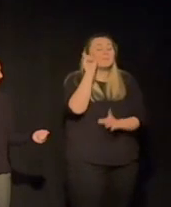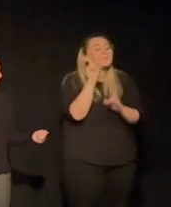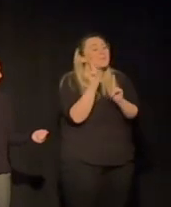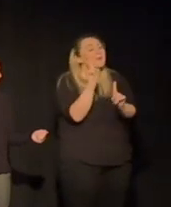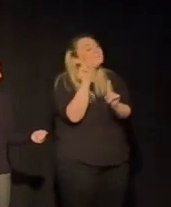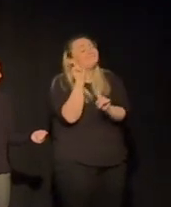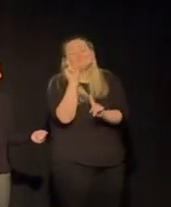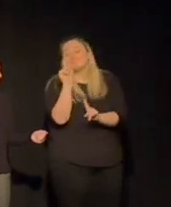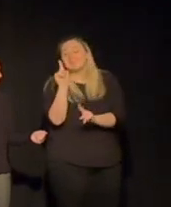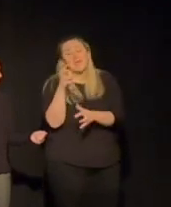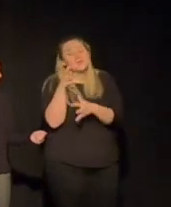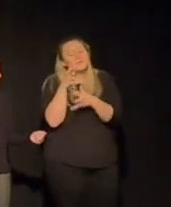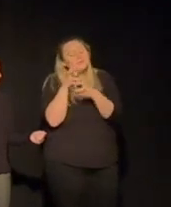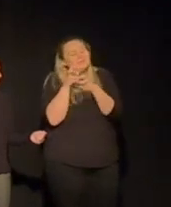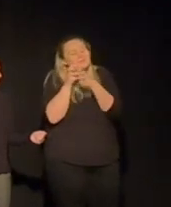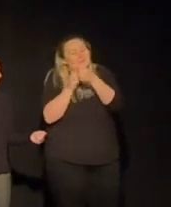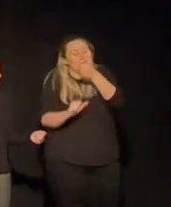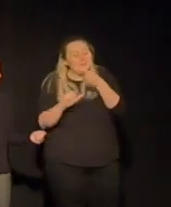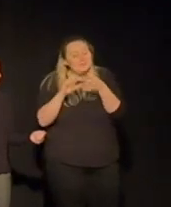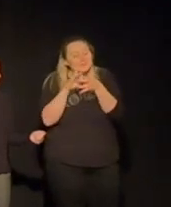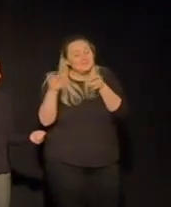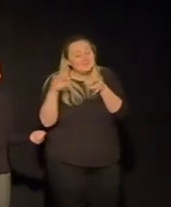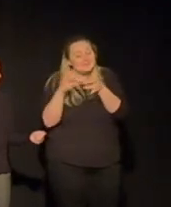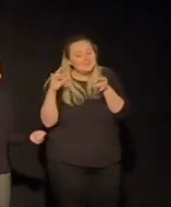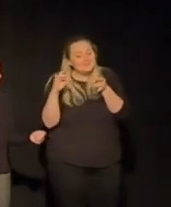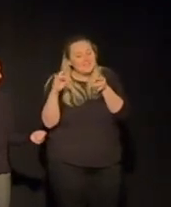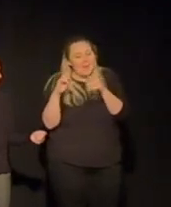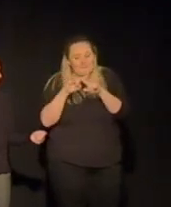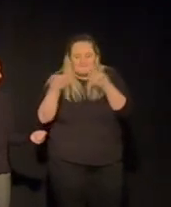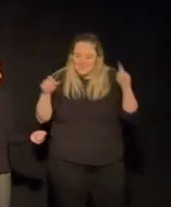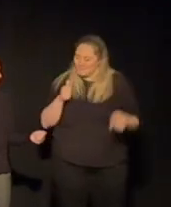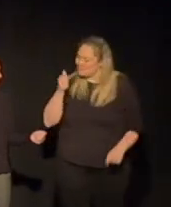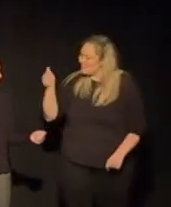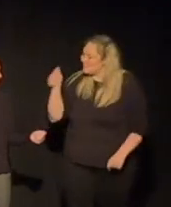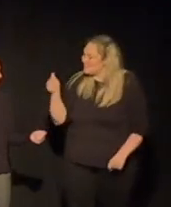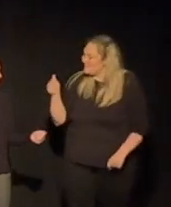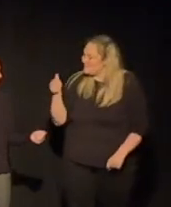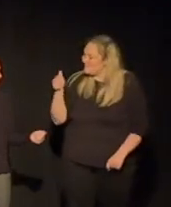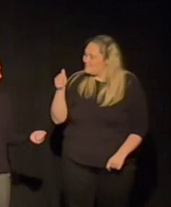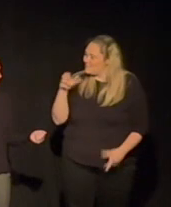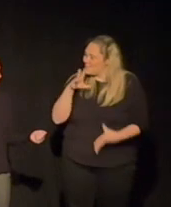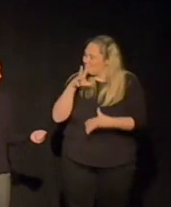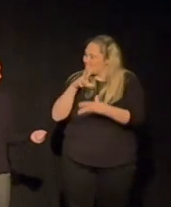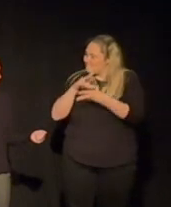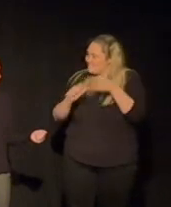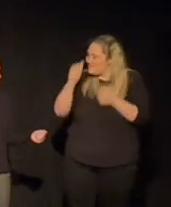A cruel remark, but y'all are not a cruel man.